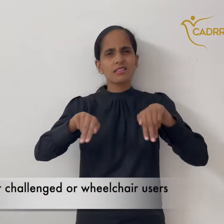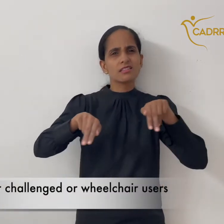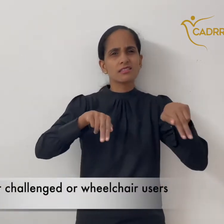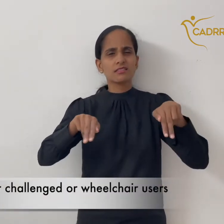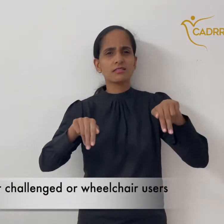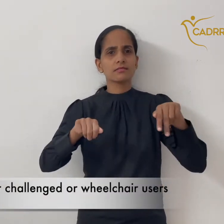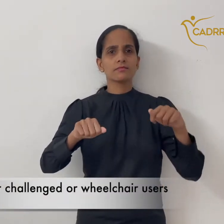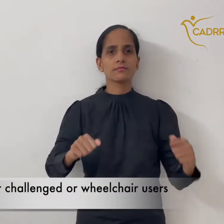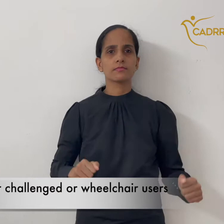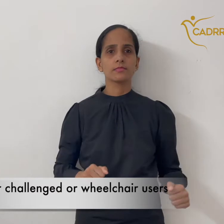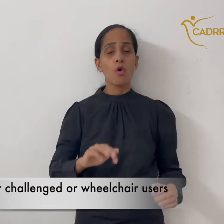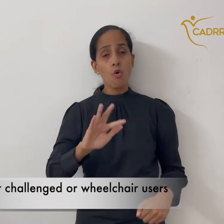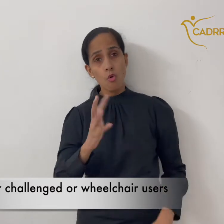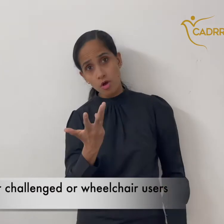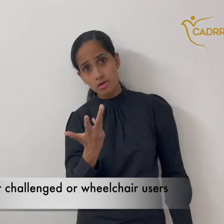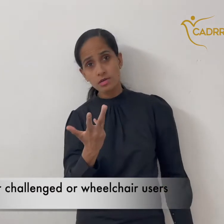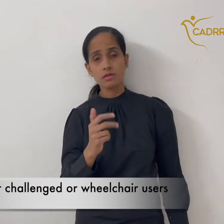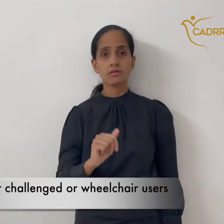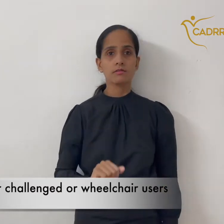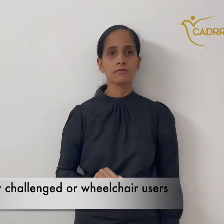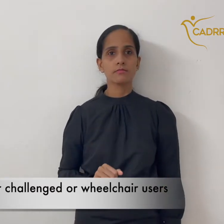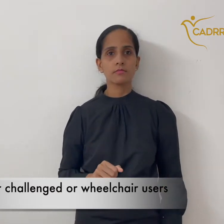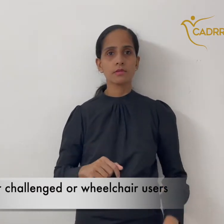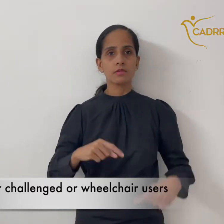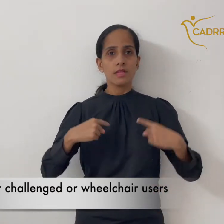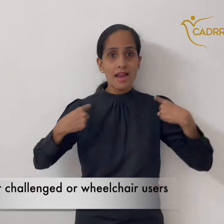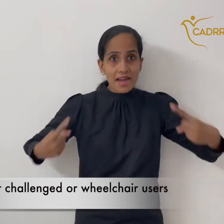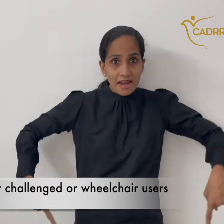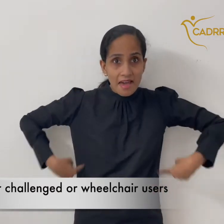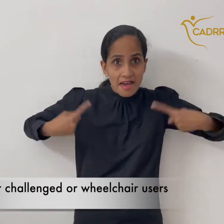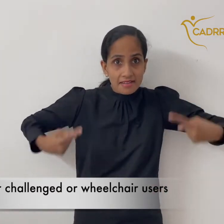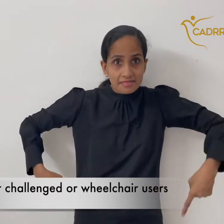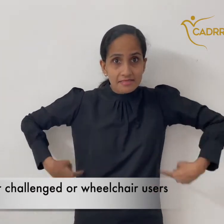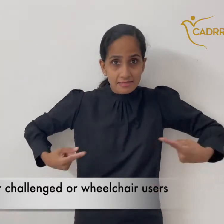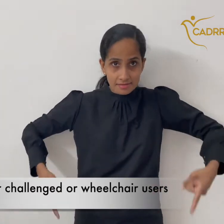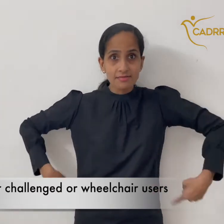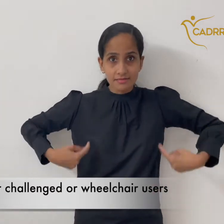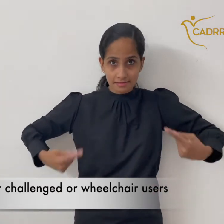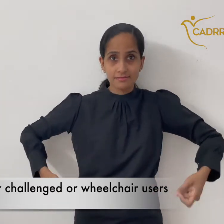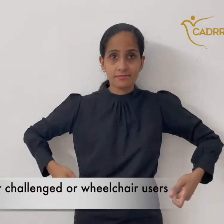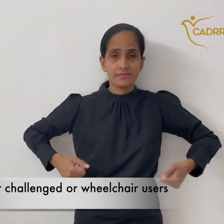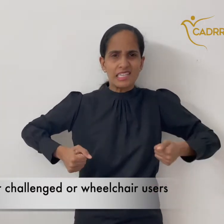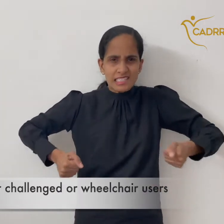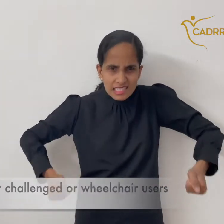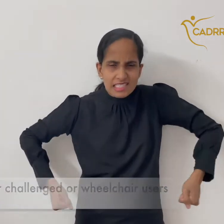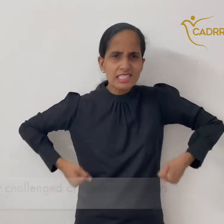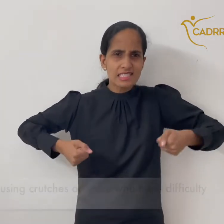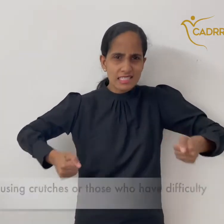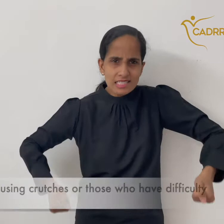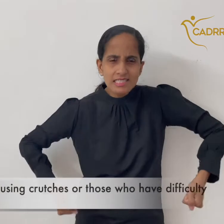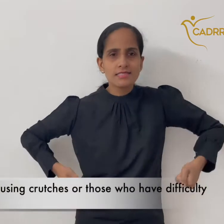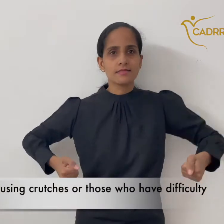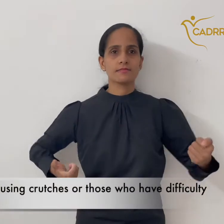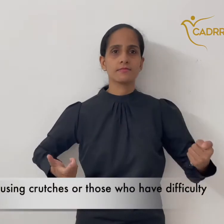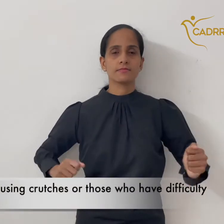Locomotor challenged or wheelchair users, or those who walk